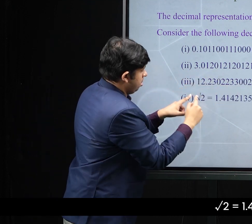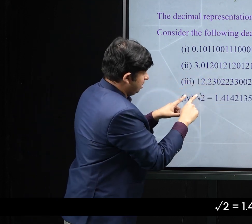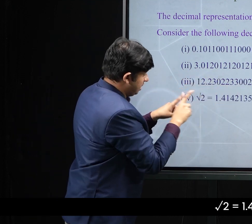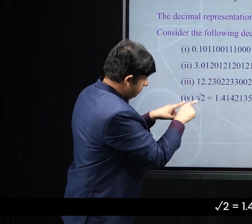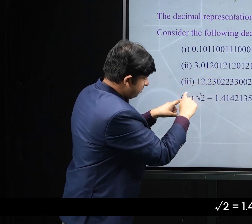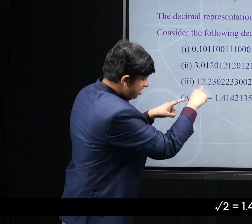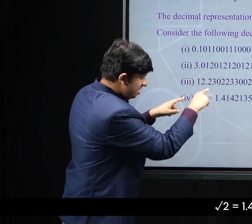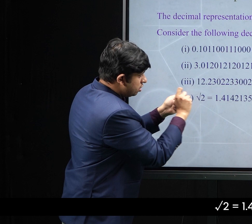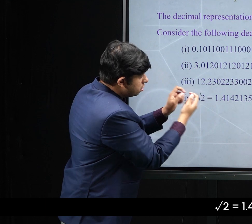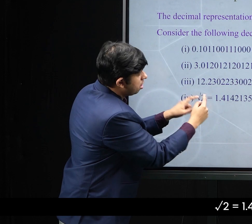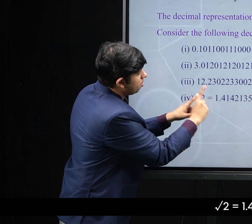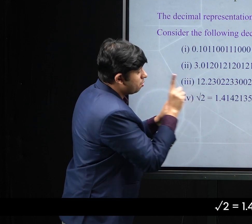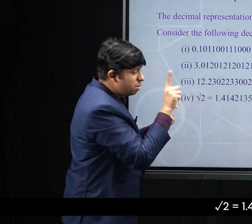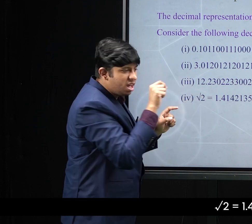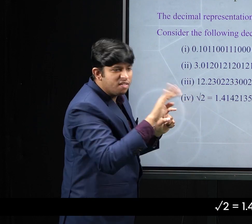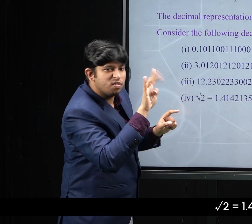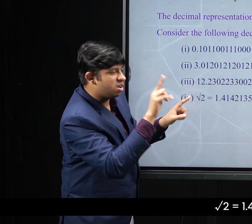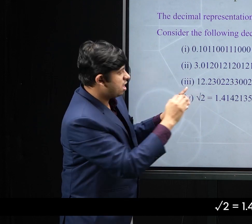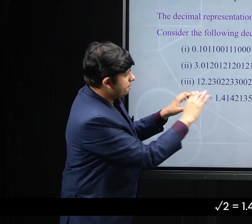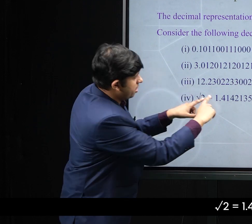root 2 is equal to 1.4142 so on.